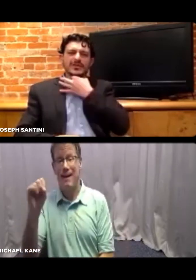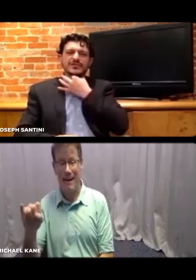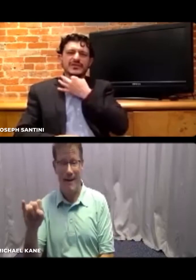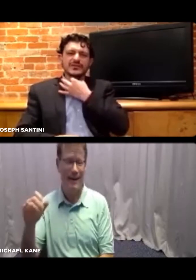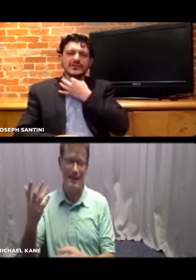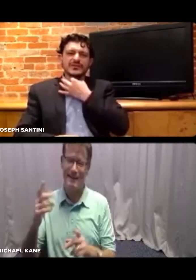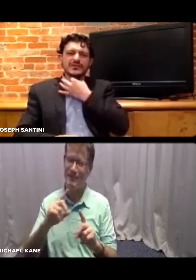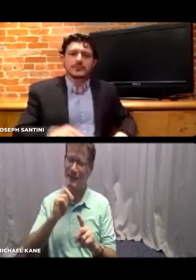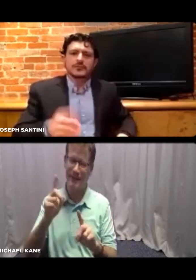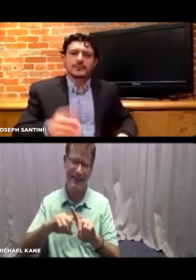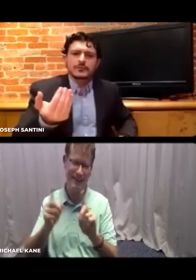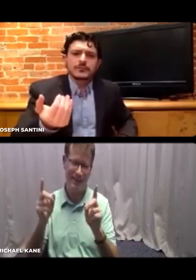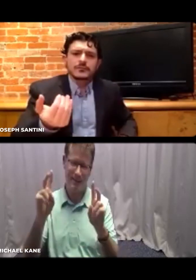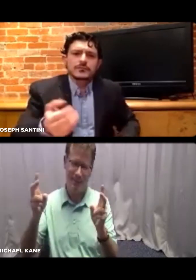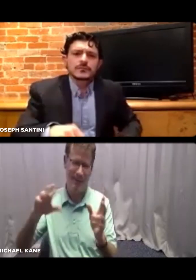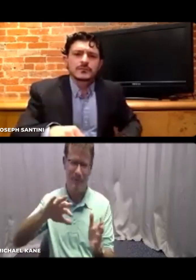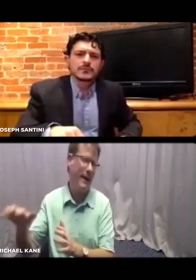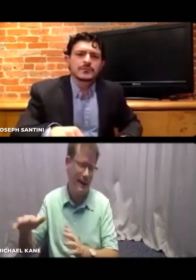completely separate topic.